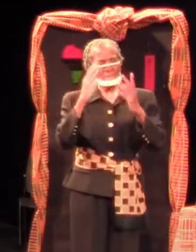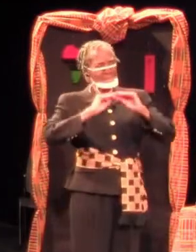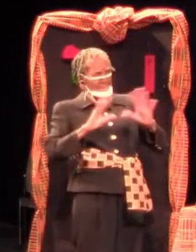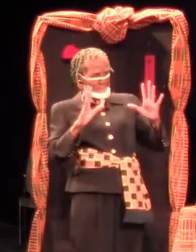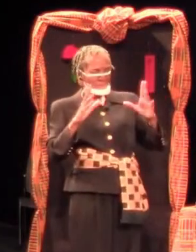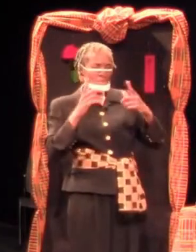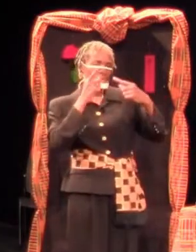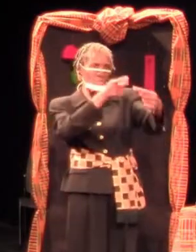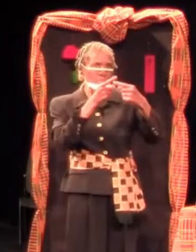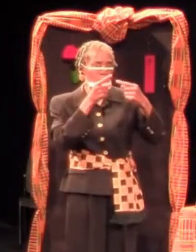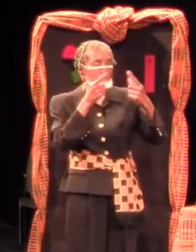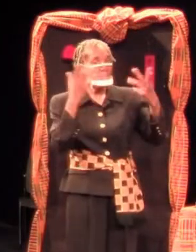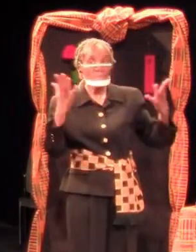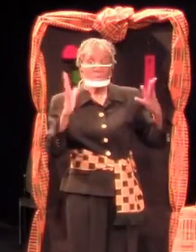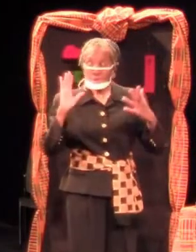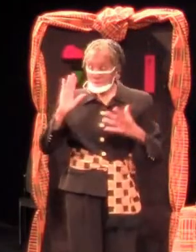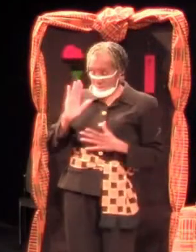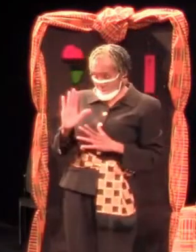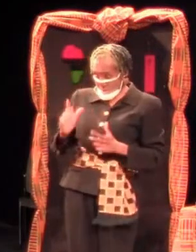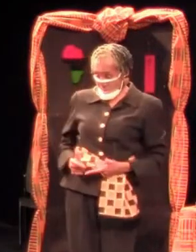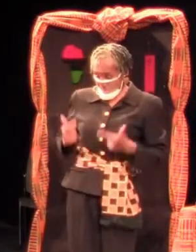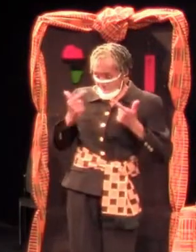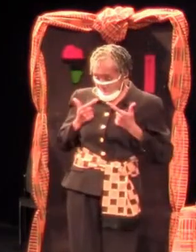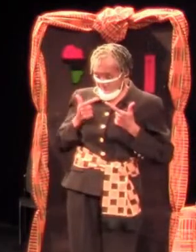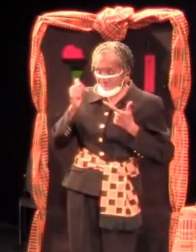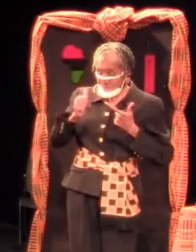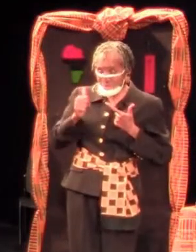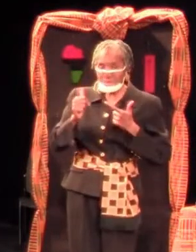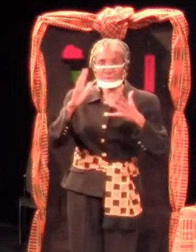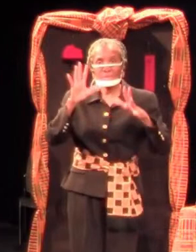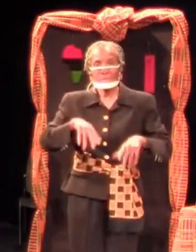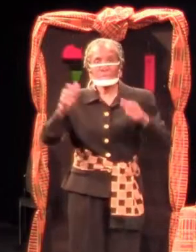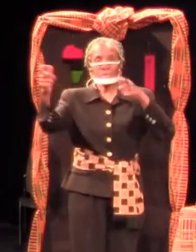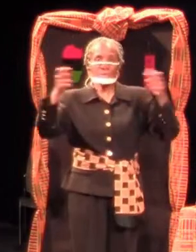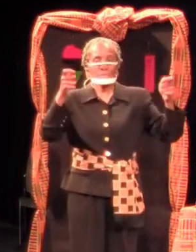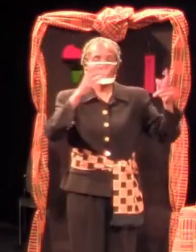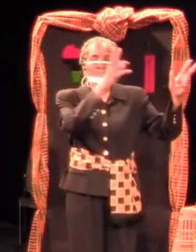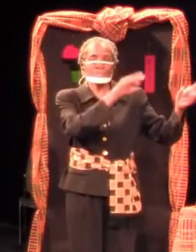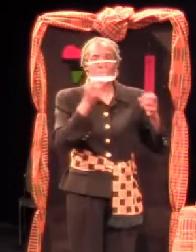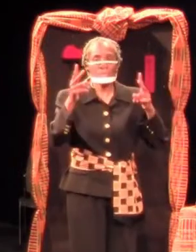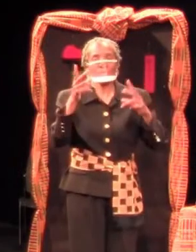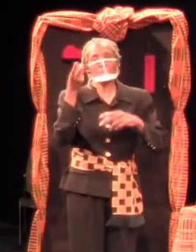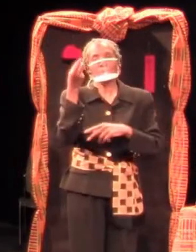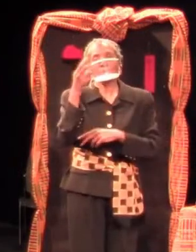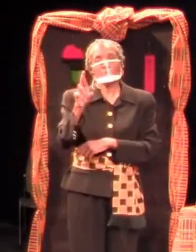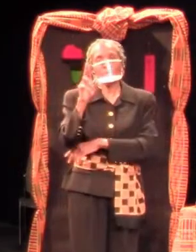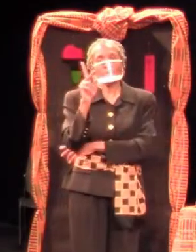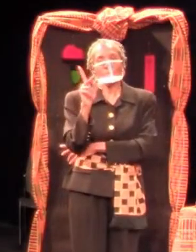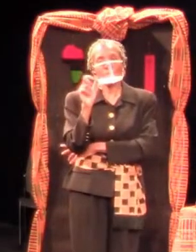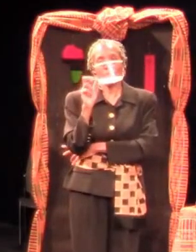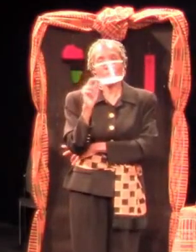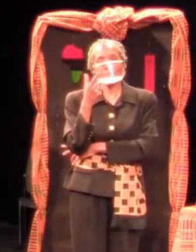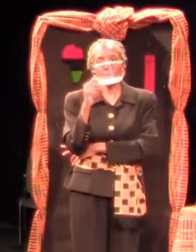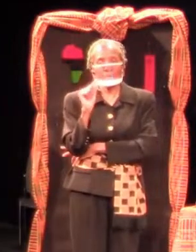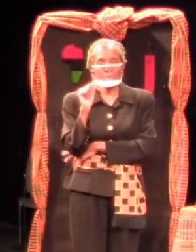the struggle to control their destiny and daily lives. And that's a quote from Dr. Marlana Karinga.